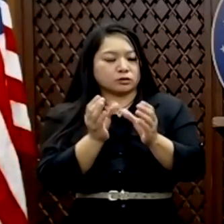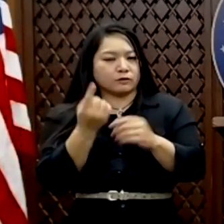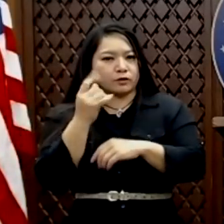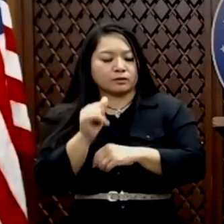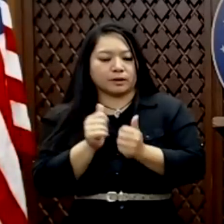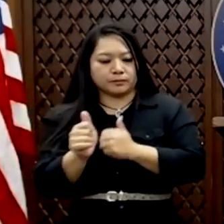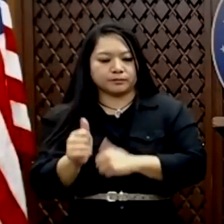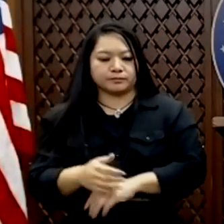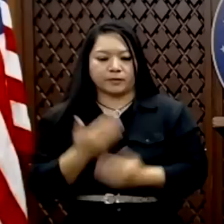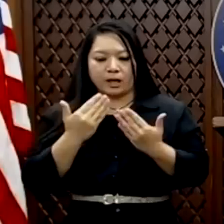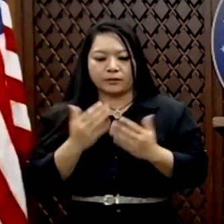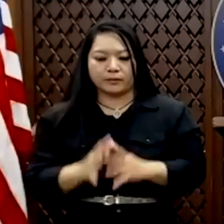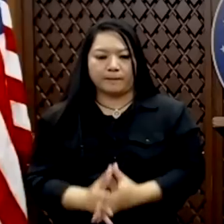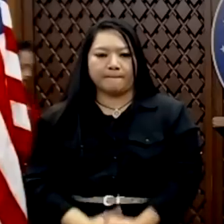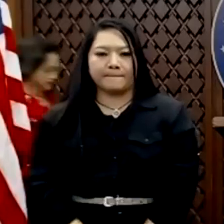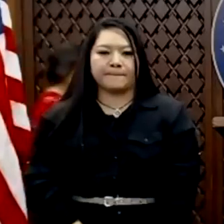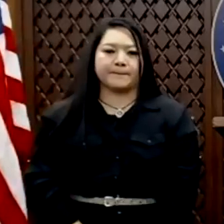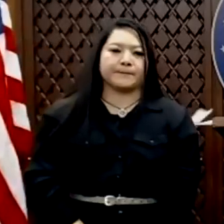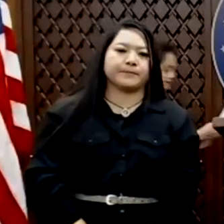Thank you.